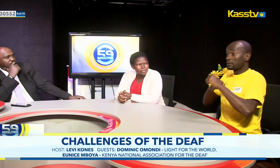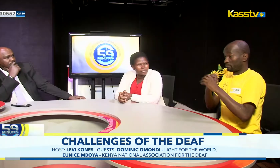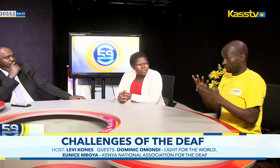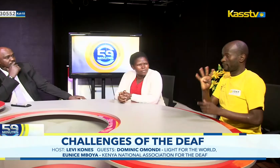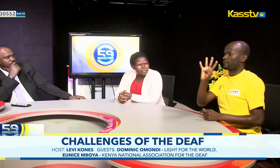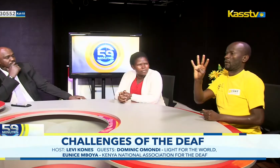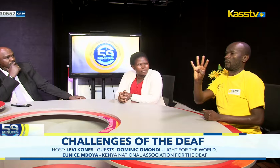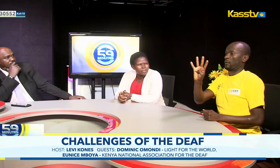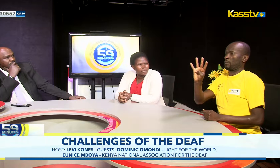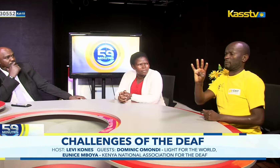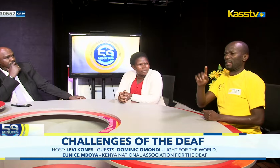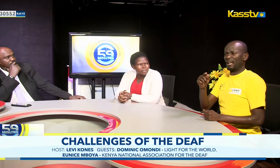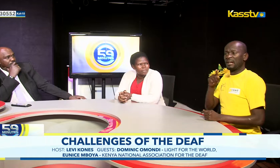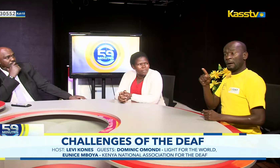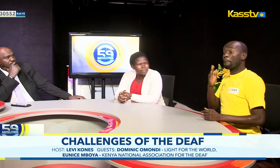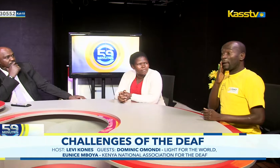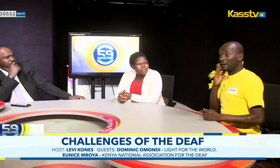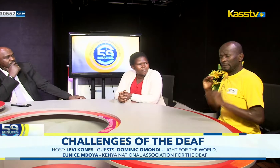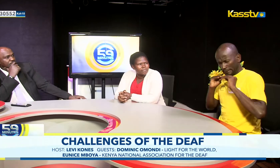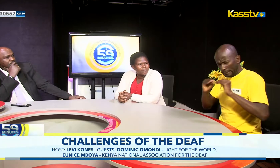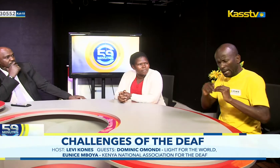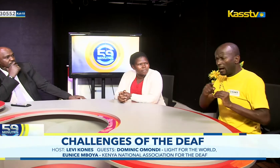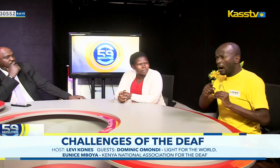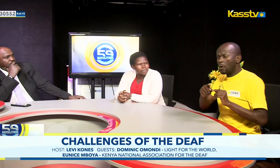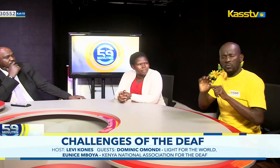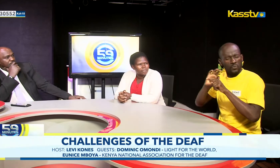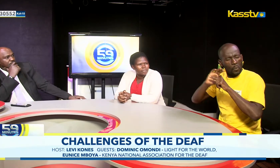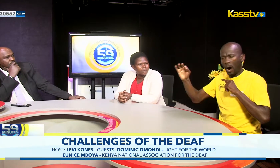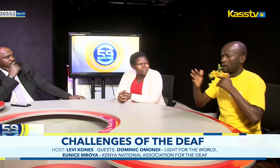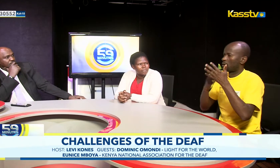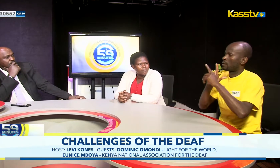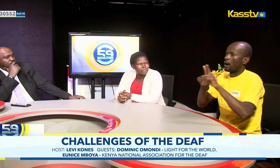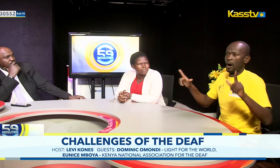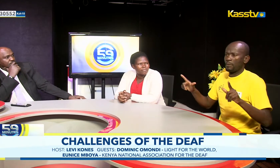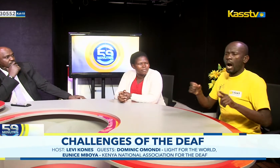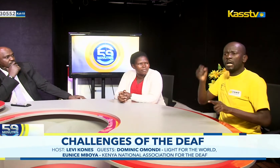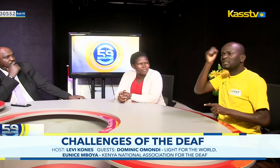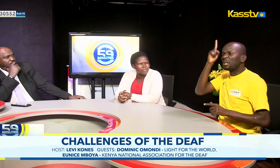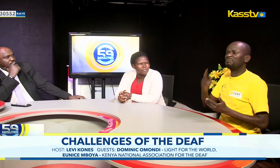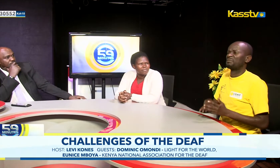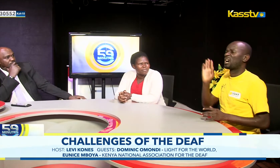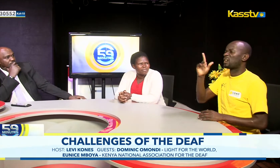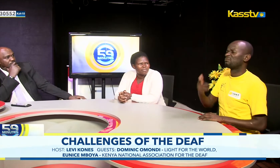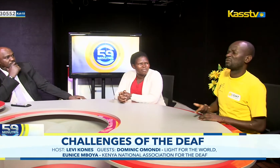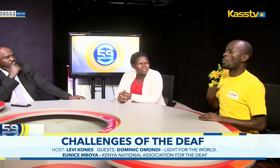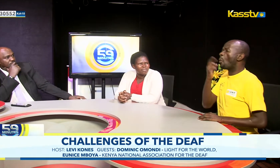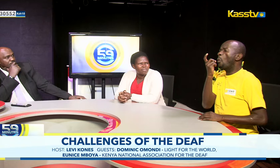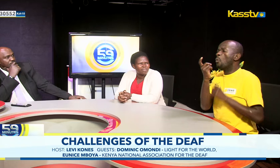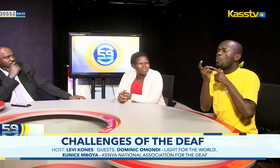my children, I have one who is like 4 years old, and her mom has been teaching her sign